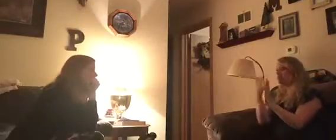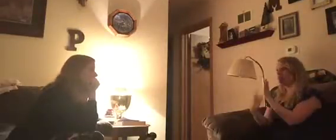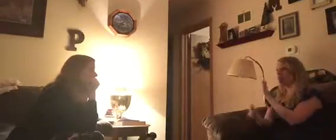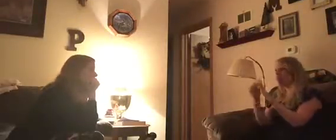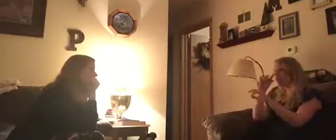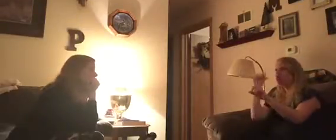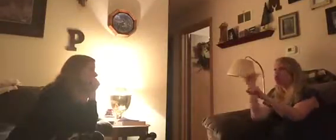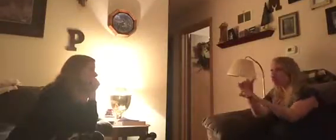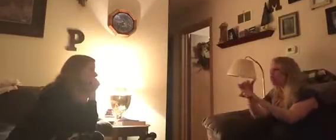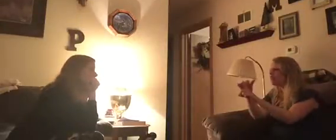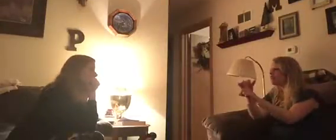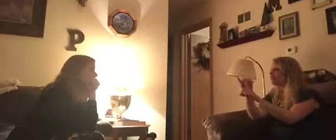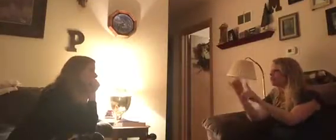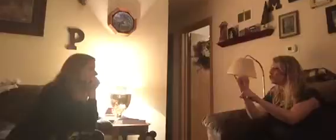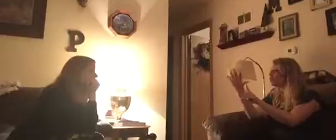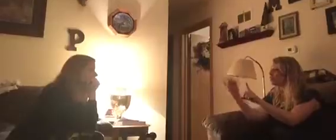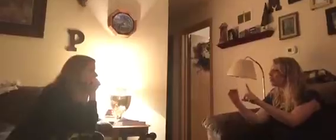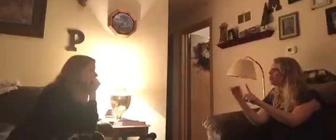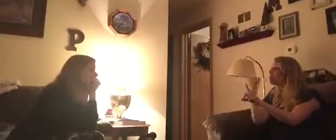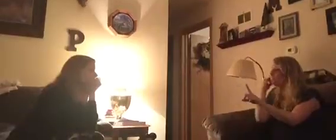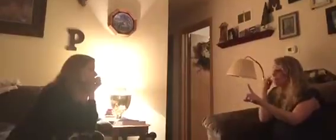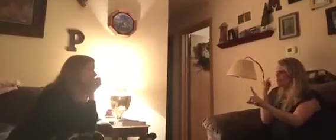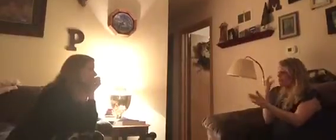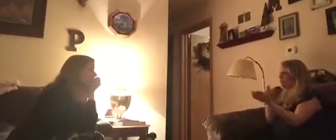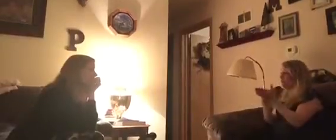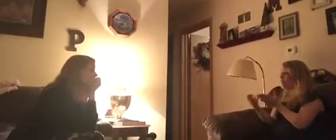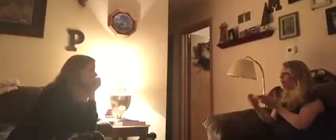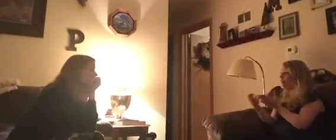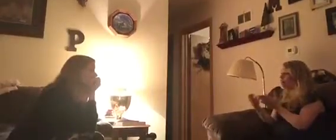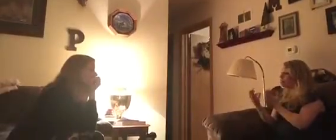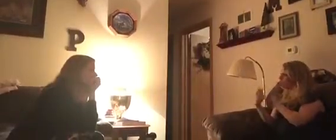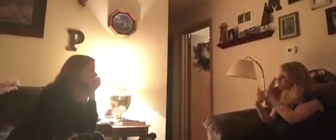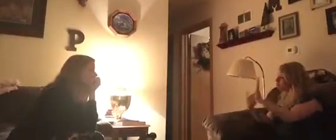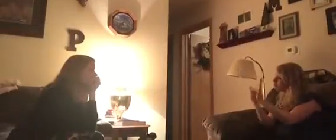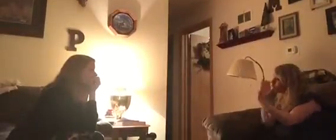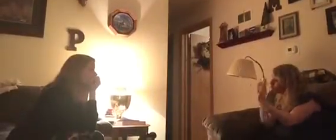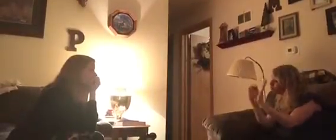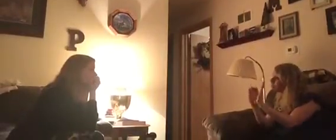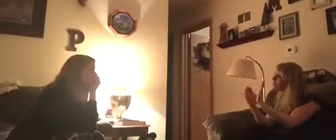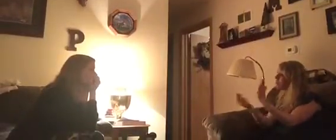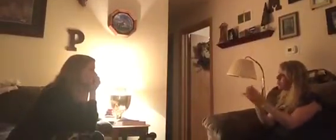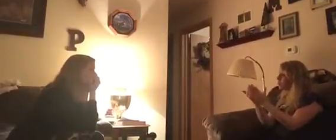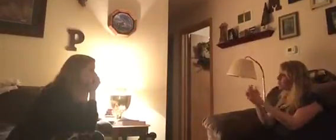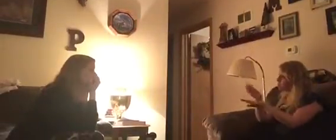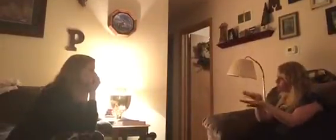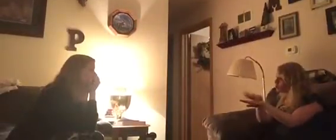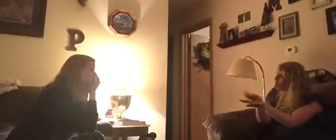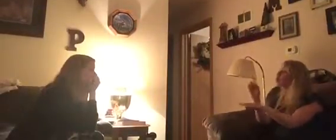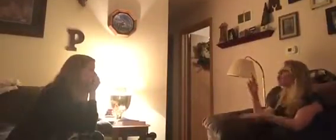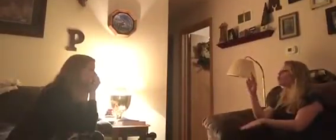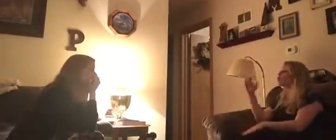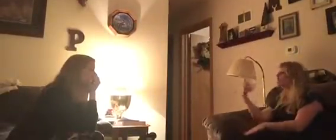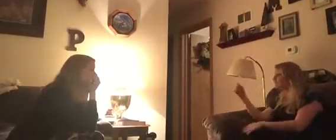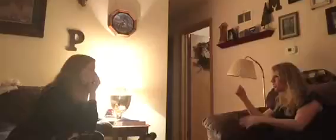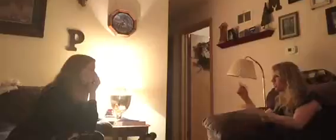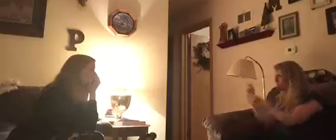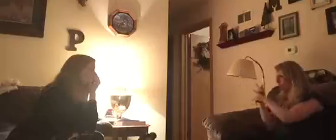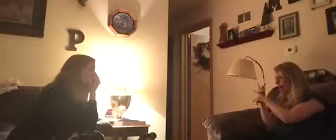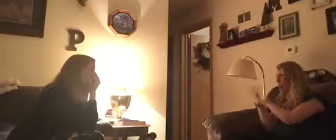honest and that you have a picture of the new hood, or you have receipts or an invoice saying it was replaced on